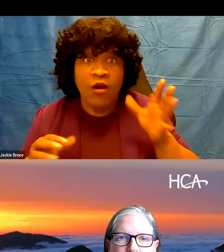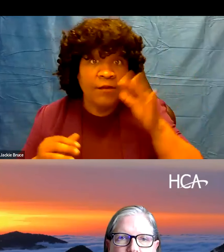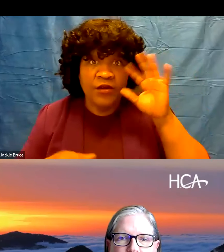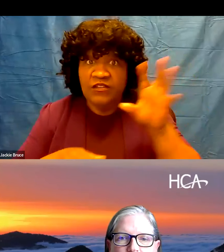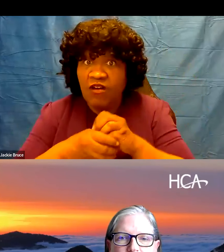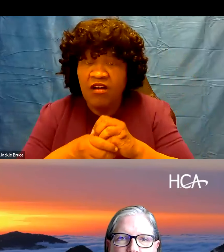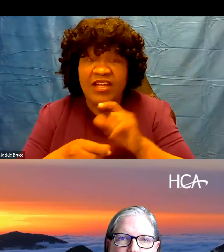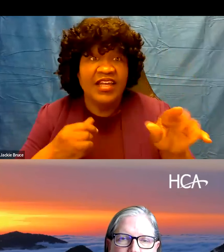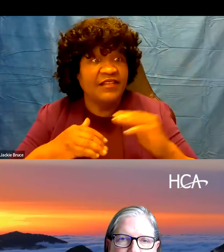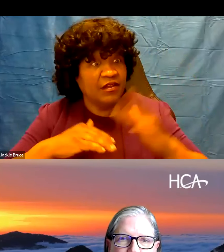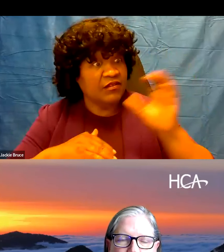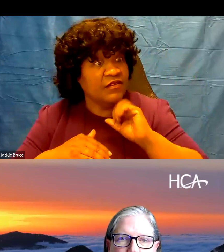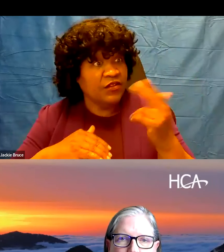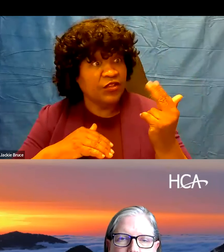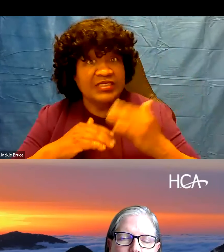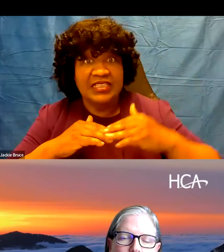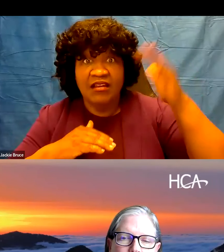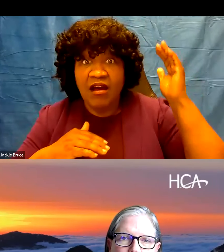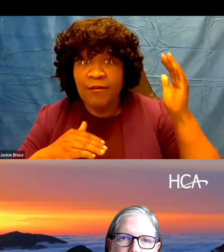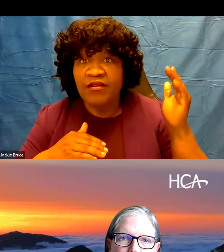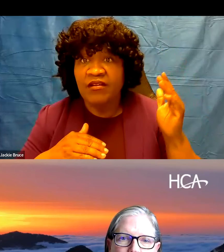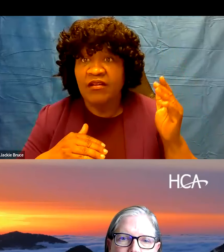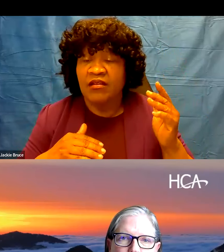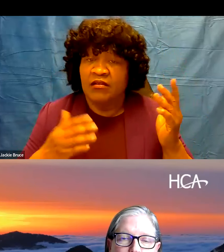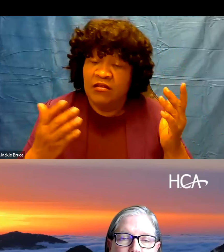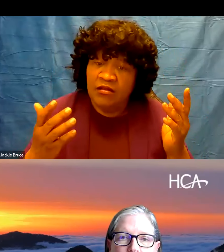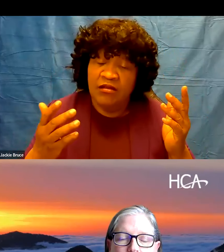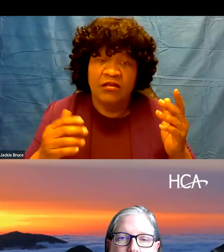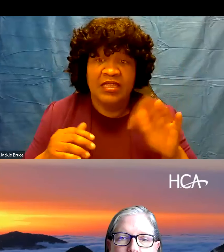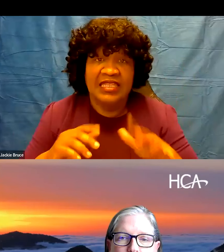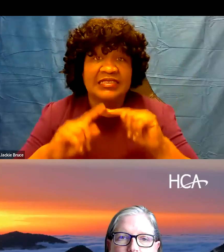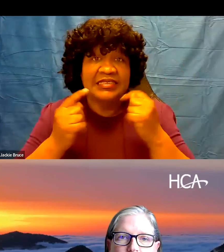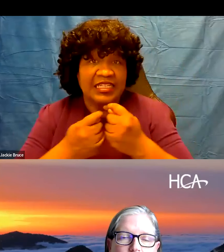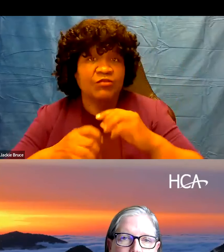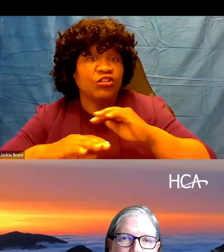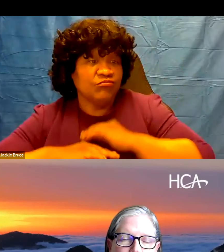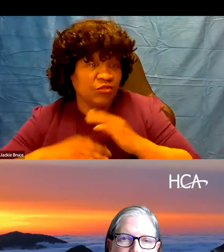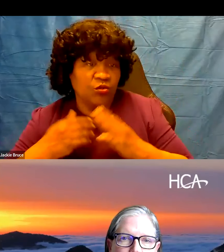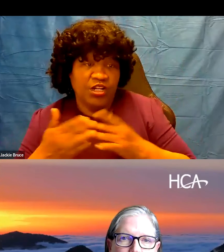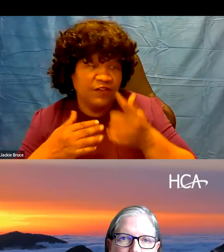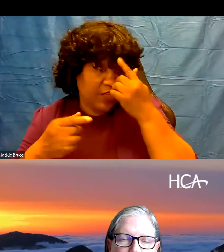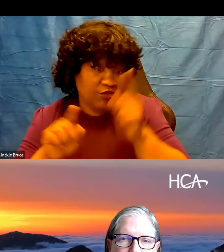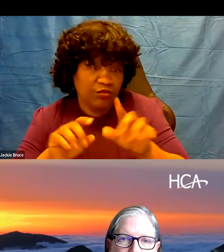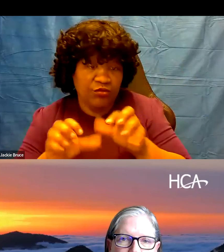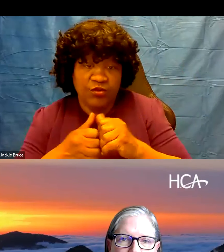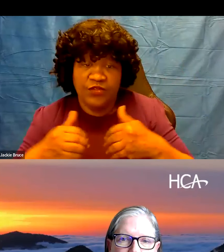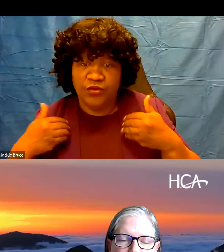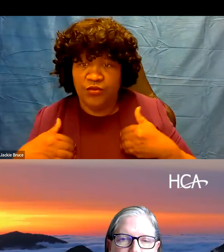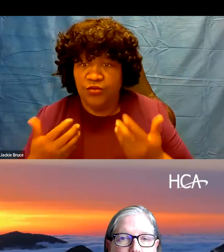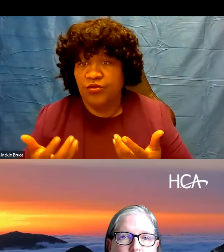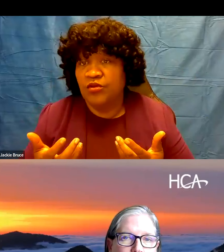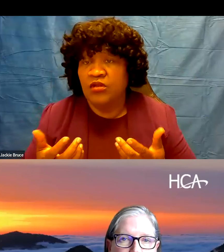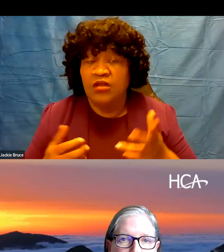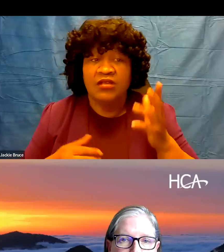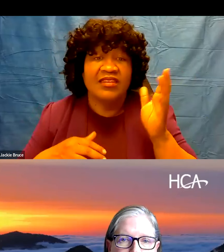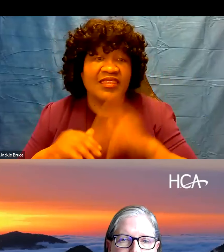at the age of consent, which is 13 and up, then the team will meet that youth wherever they agree that they want to meet,